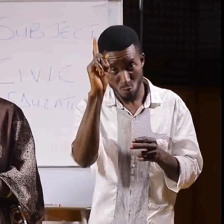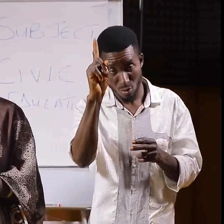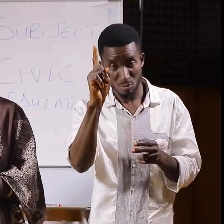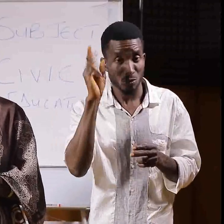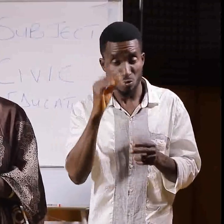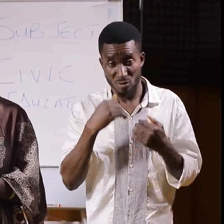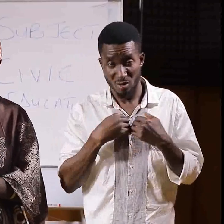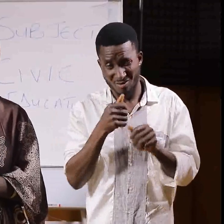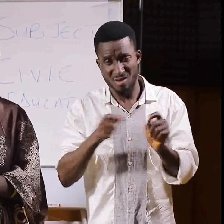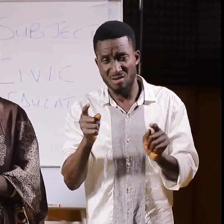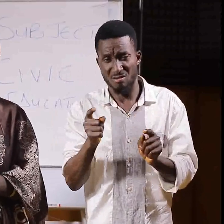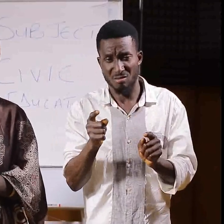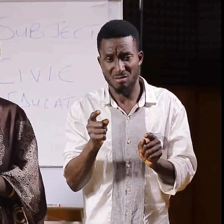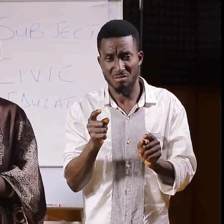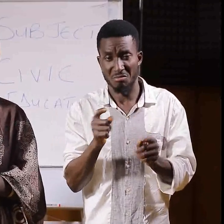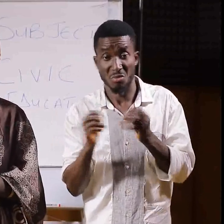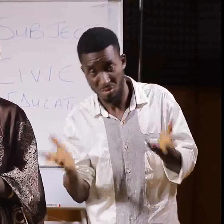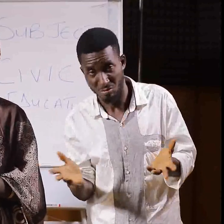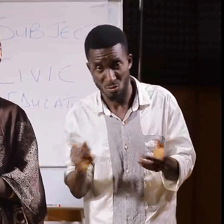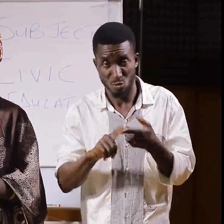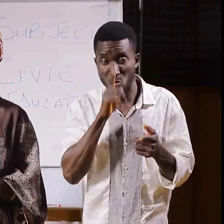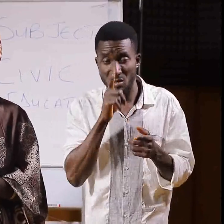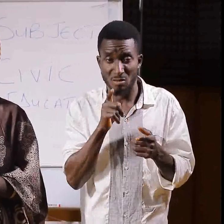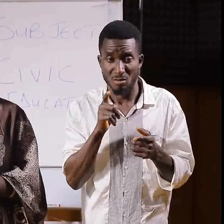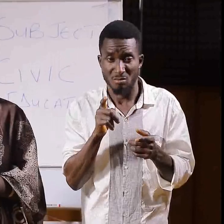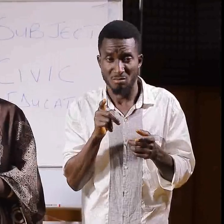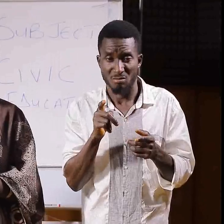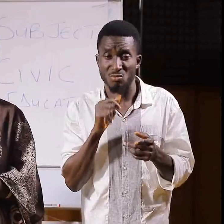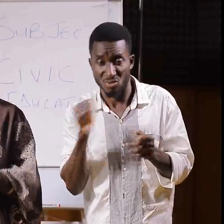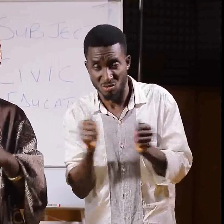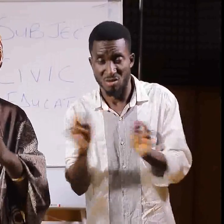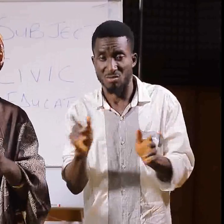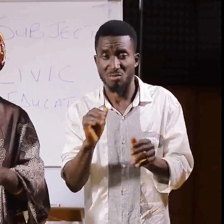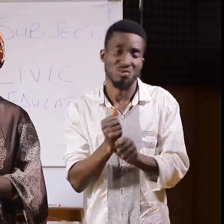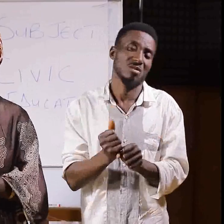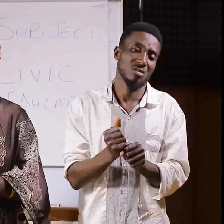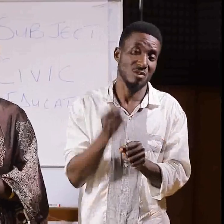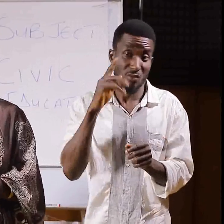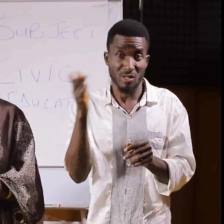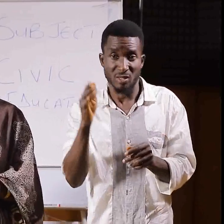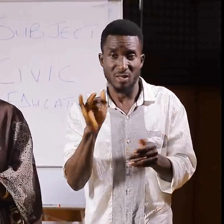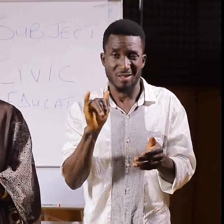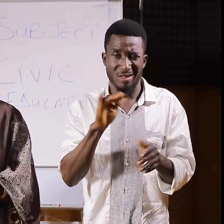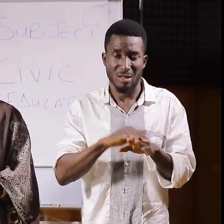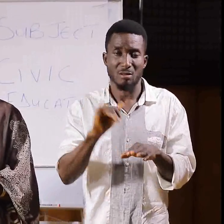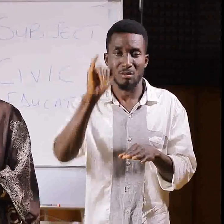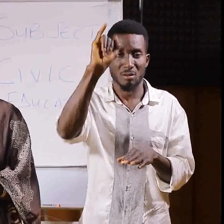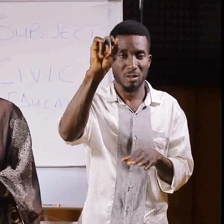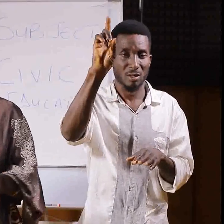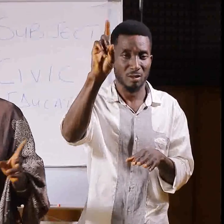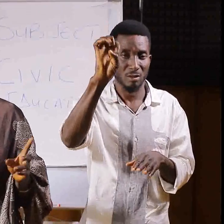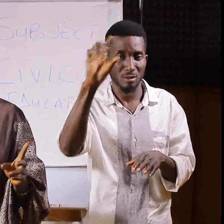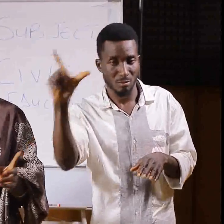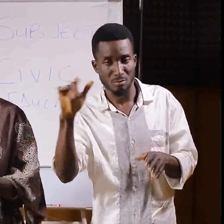should have any excuse to be idle. For they say the idle man is the devil's workshop.